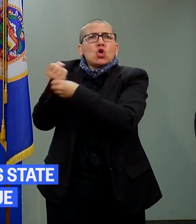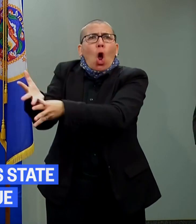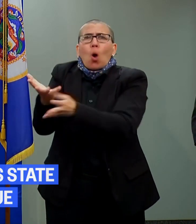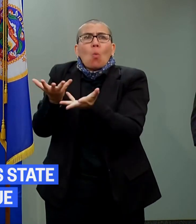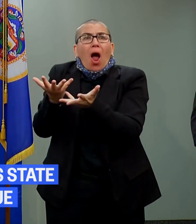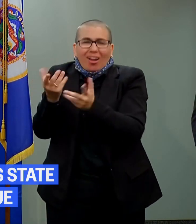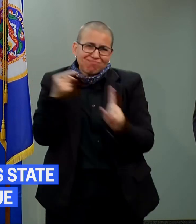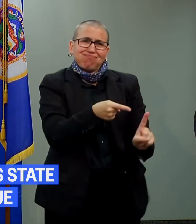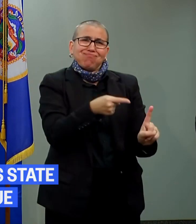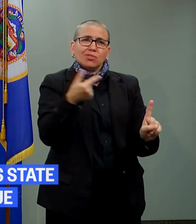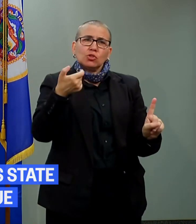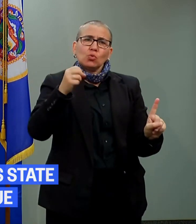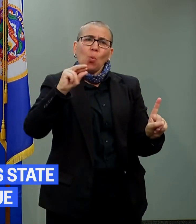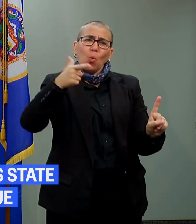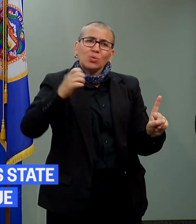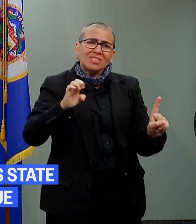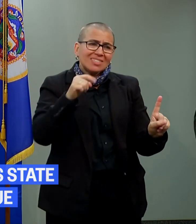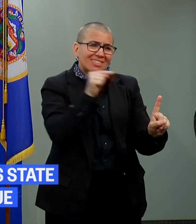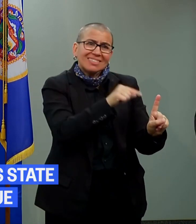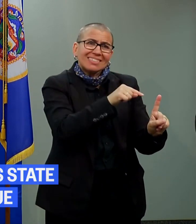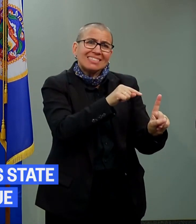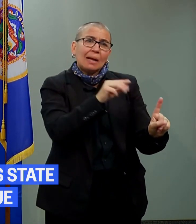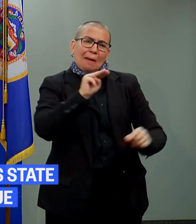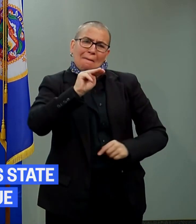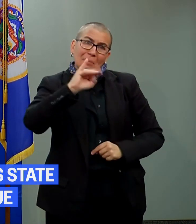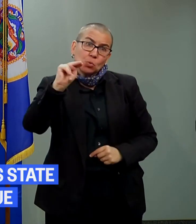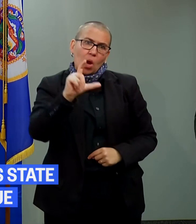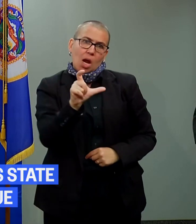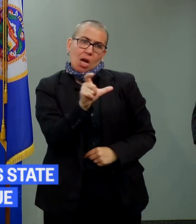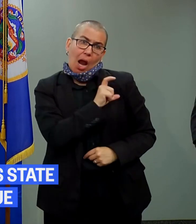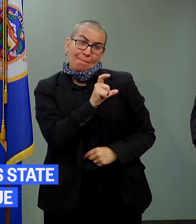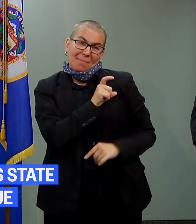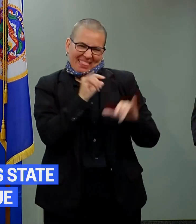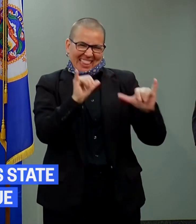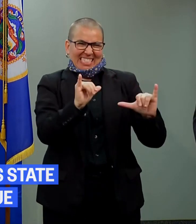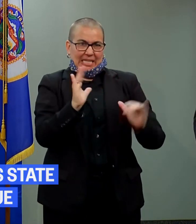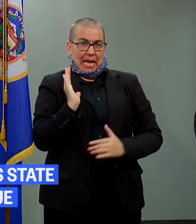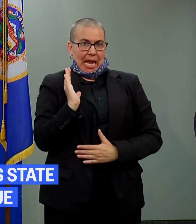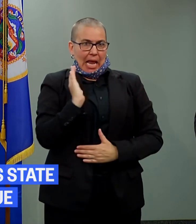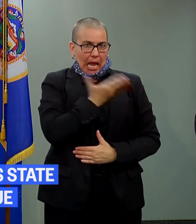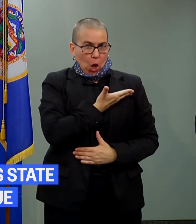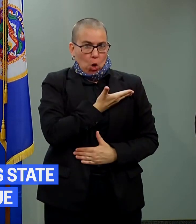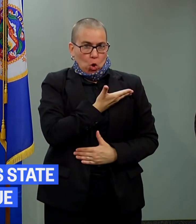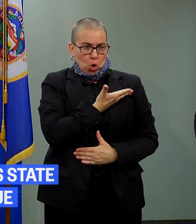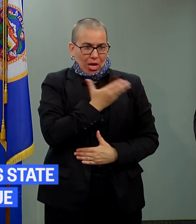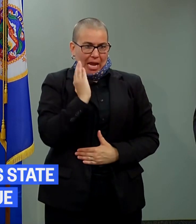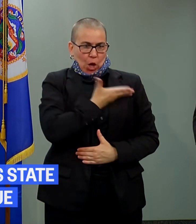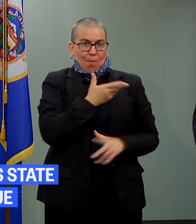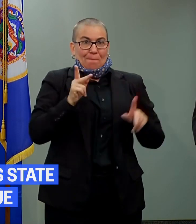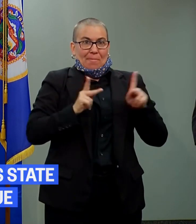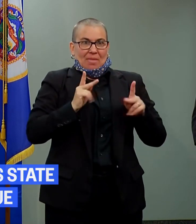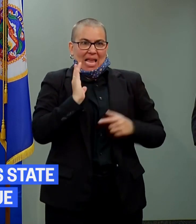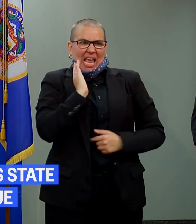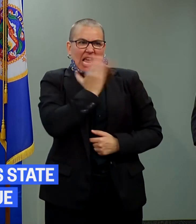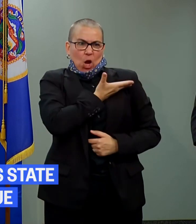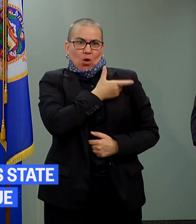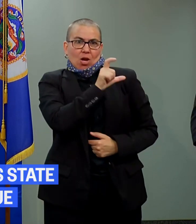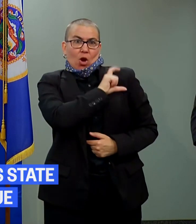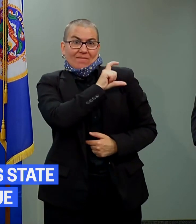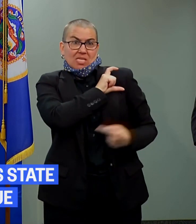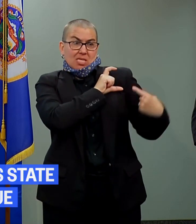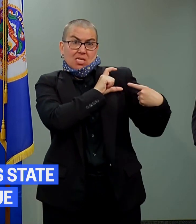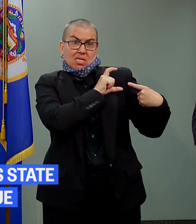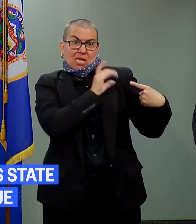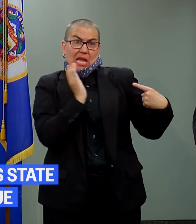And so we'll get more data on this. I think wherever these folks are coming from to cause this harm, we have to address